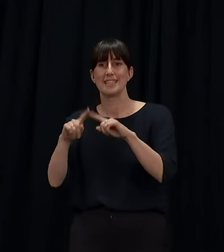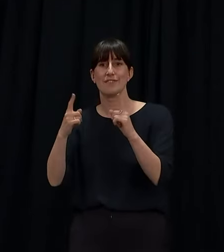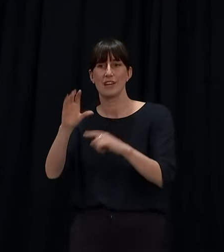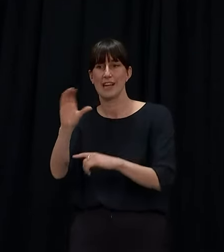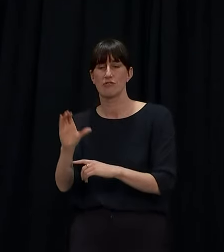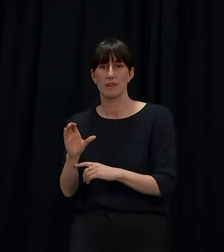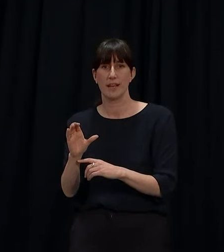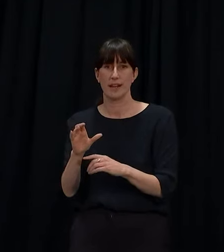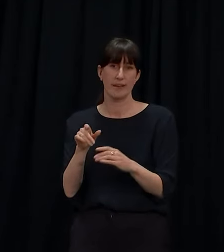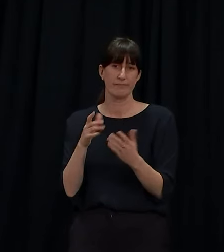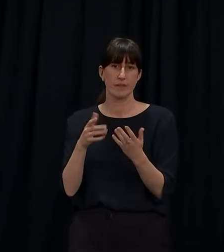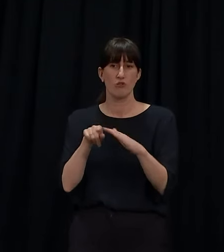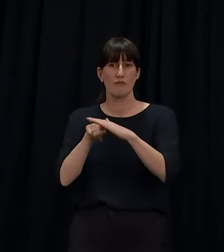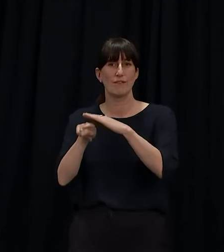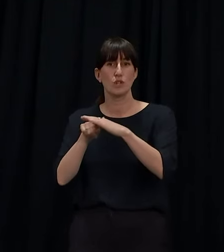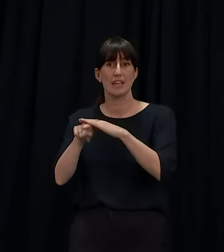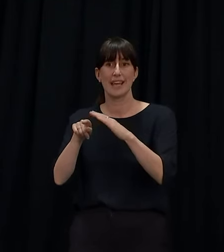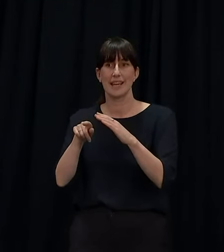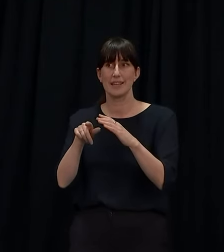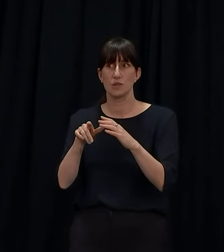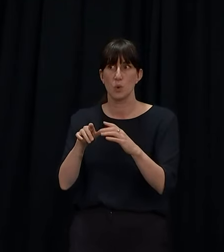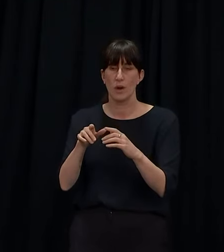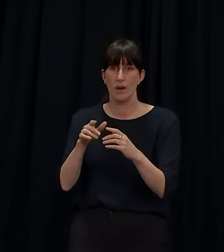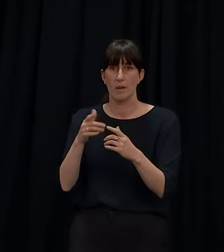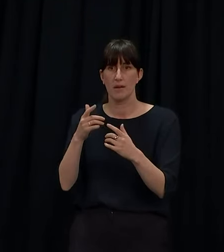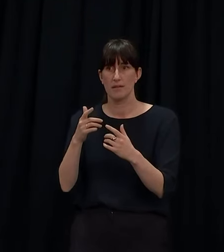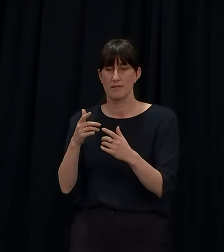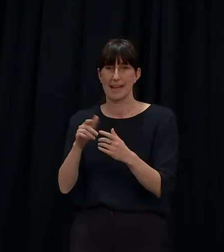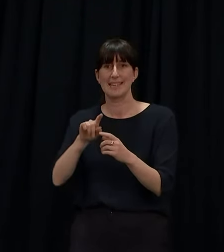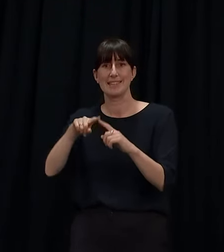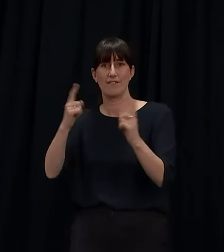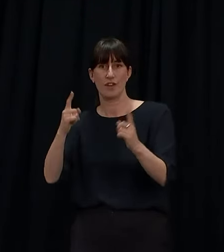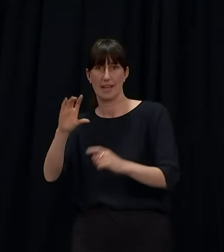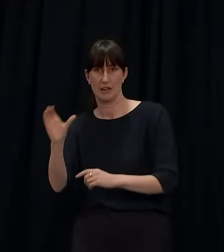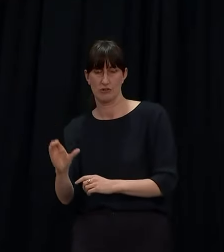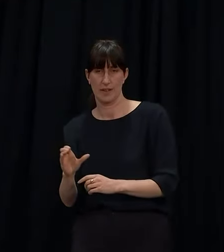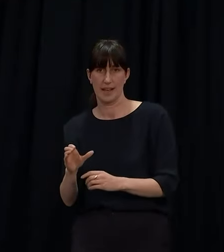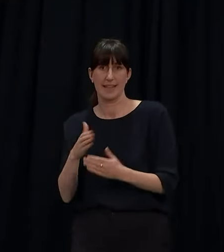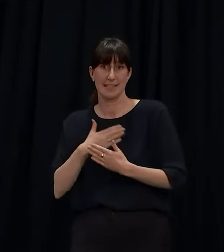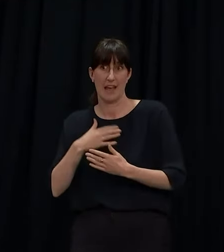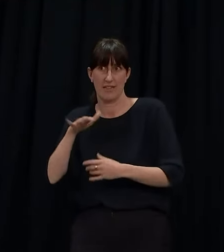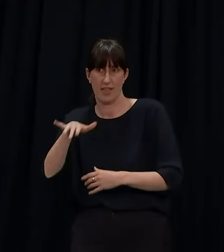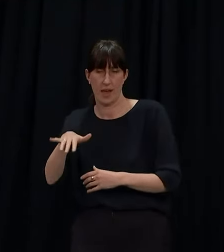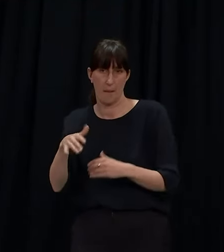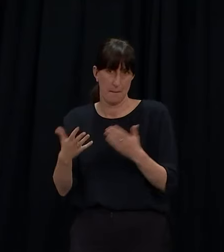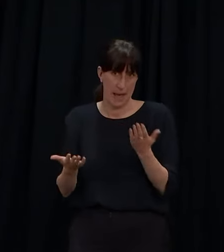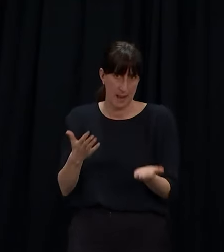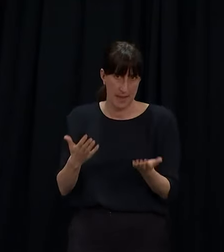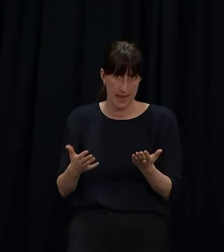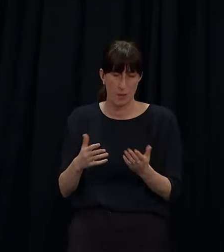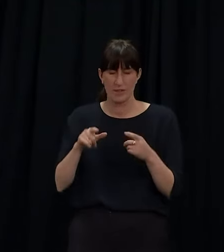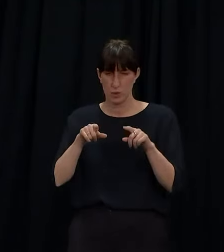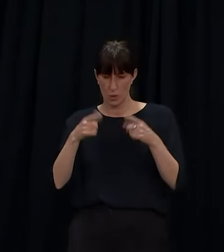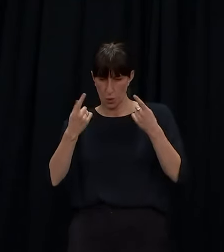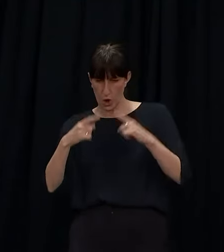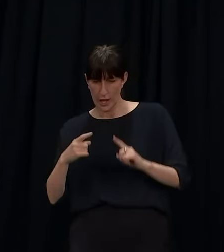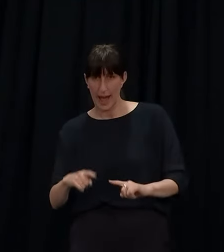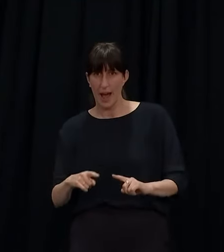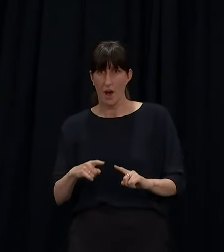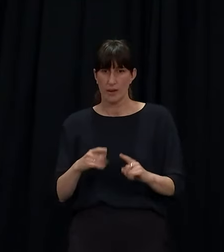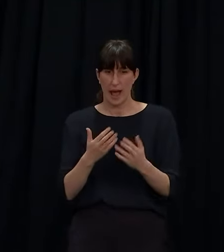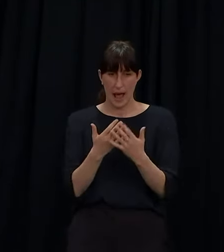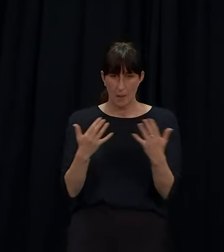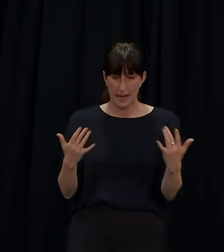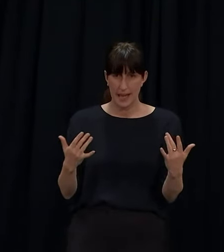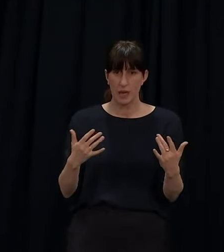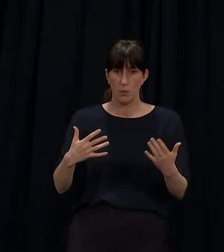support those affected by this conflict. Cabinet intends, once we have a final consolidation of those that we've been able